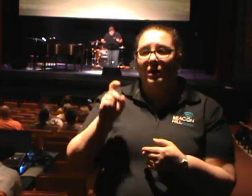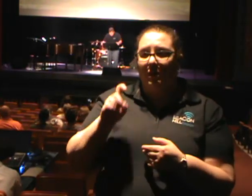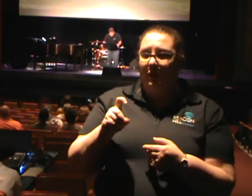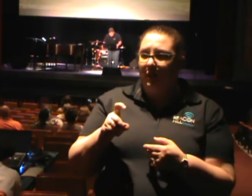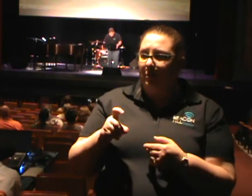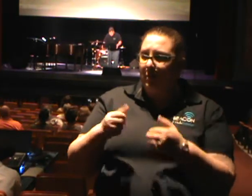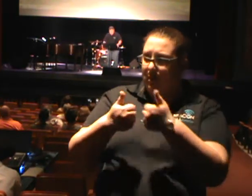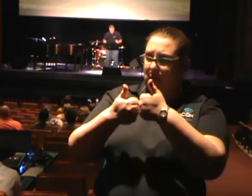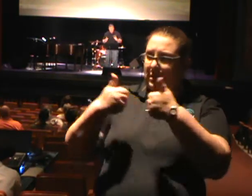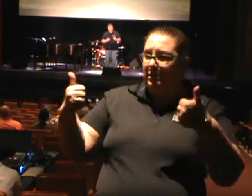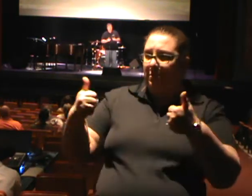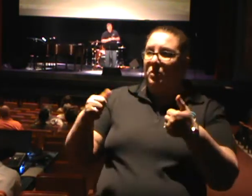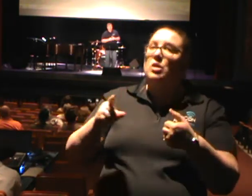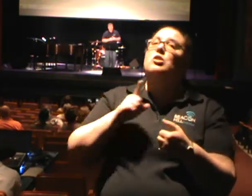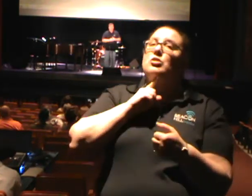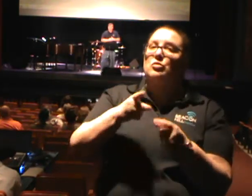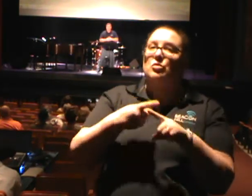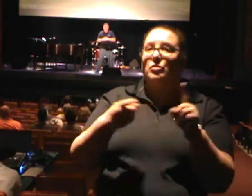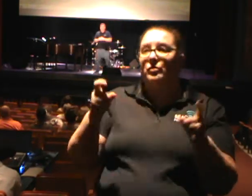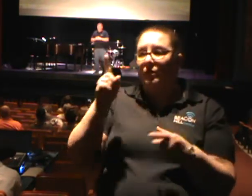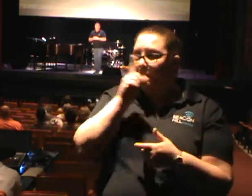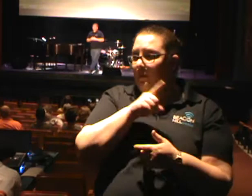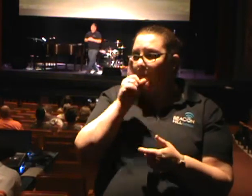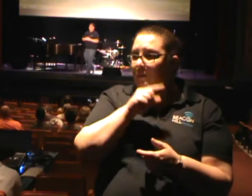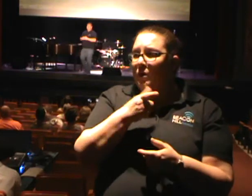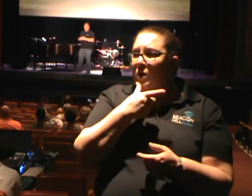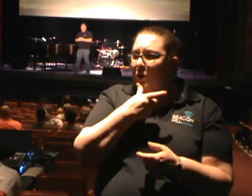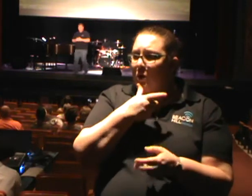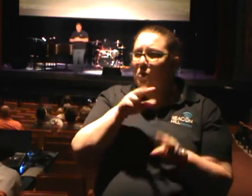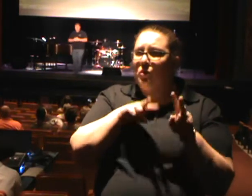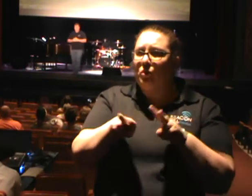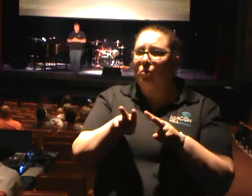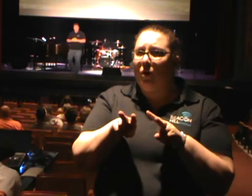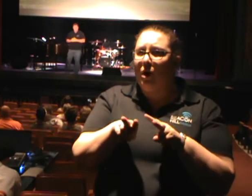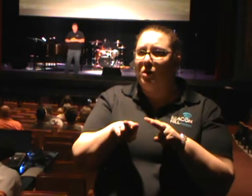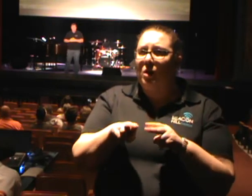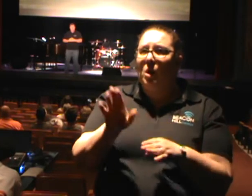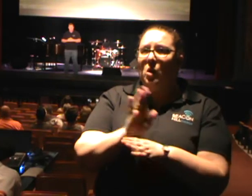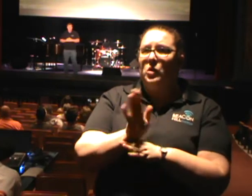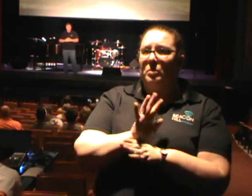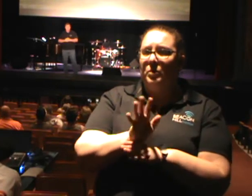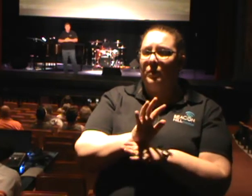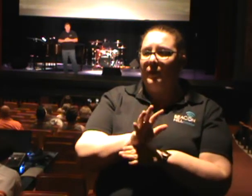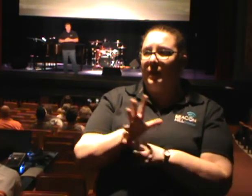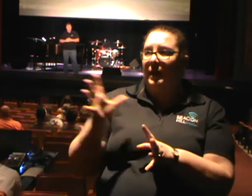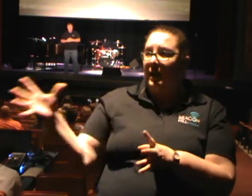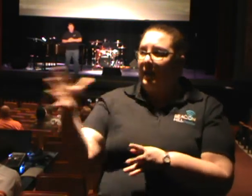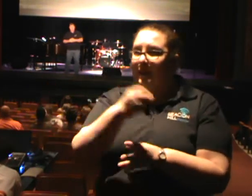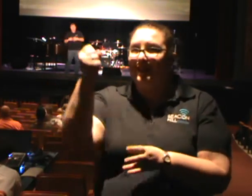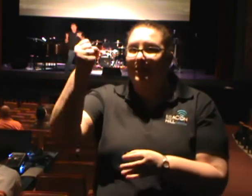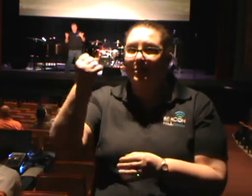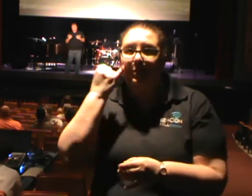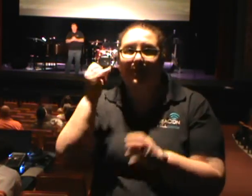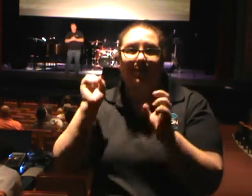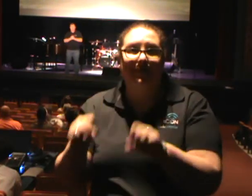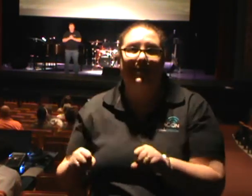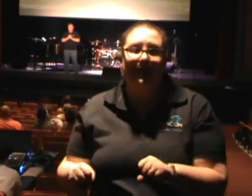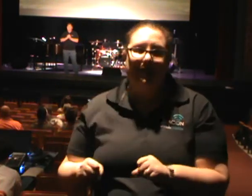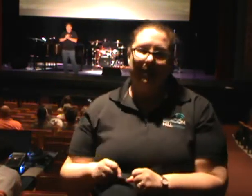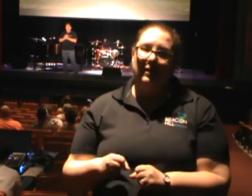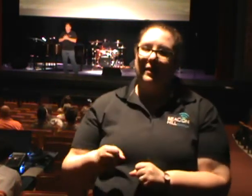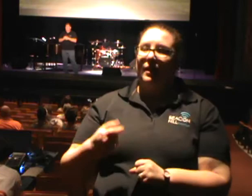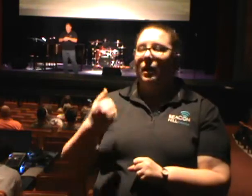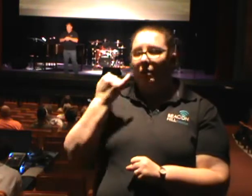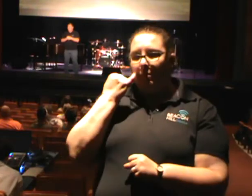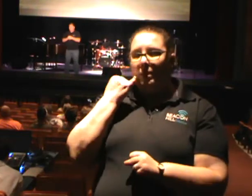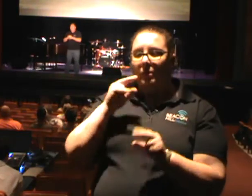from what is false. You know how you can. Who's ever watched the movie Catch Me If You Can? Has anybody watched that movie? I've watched it probably more than